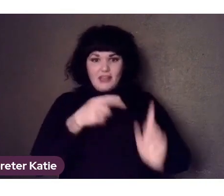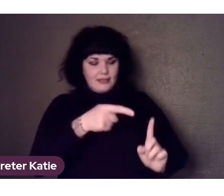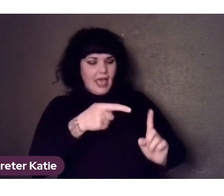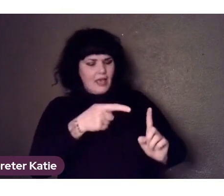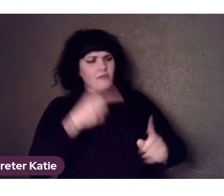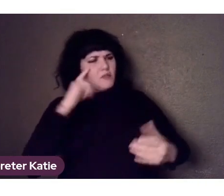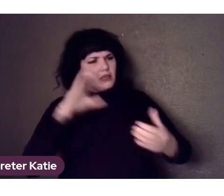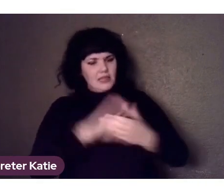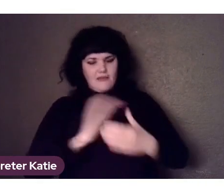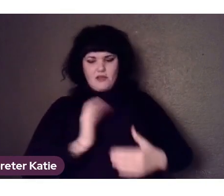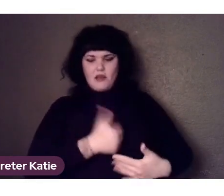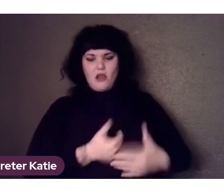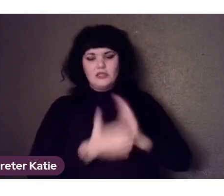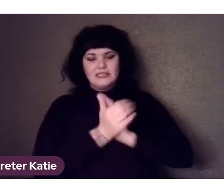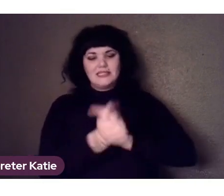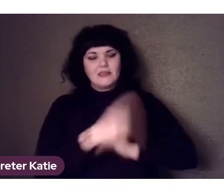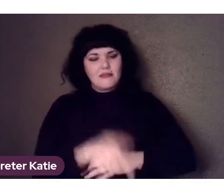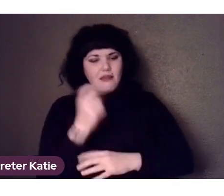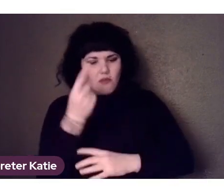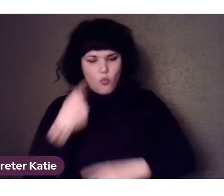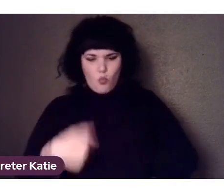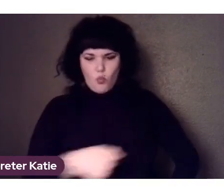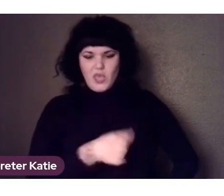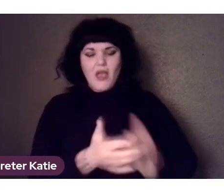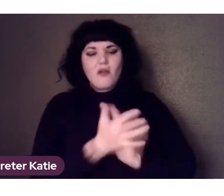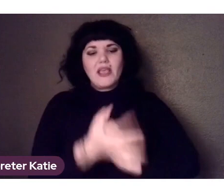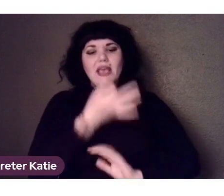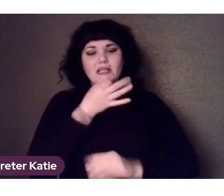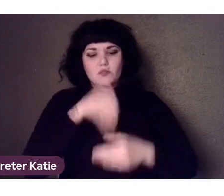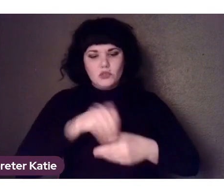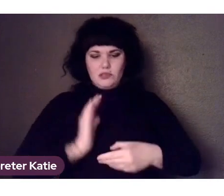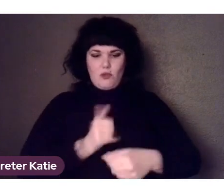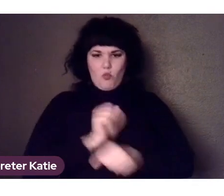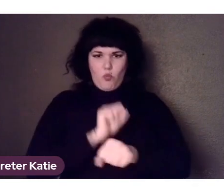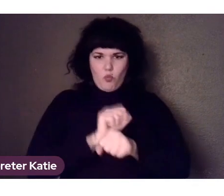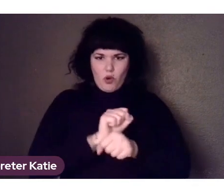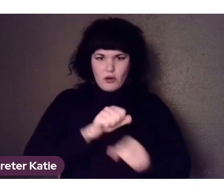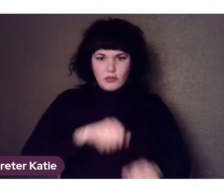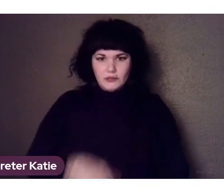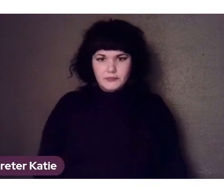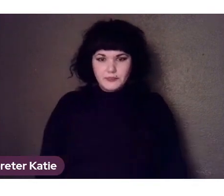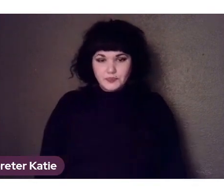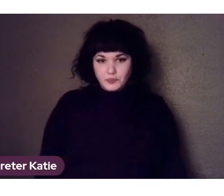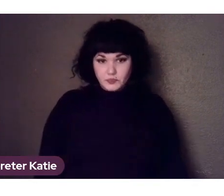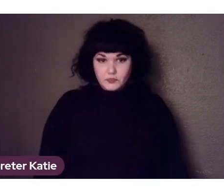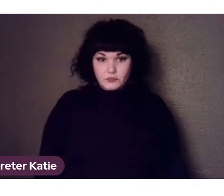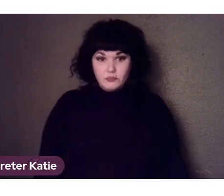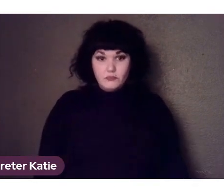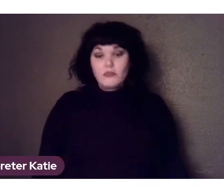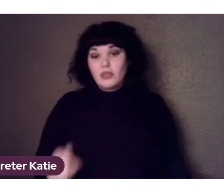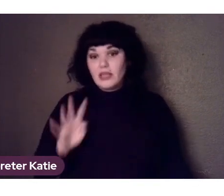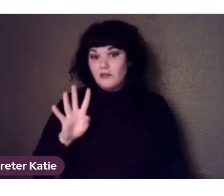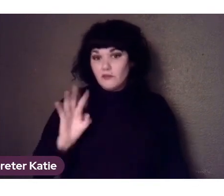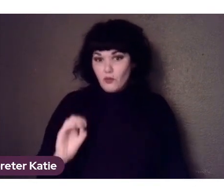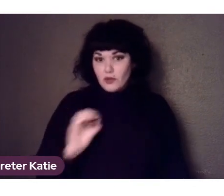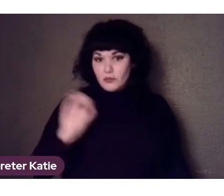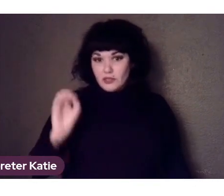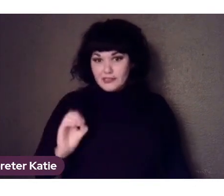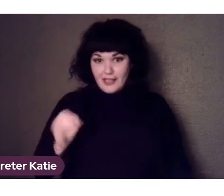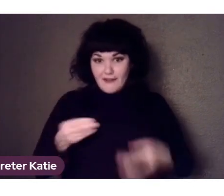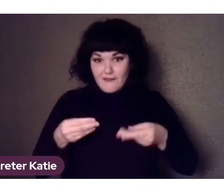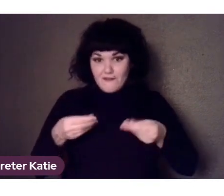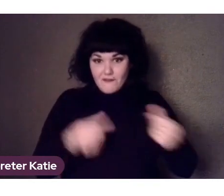know that we are the experts in the work that we do. And then 40% funded by you,